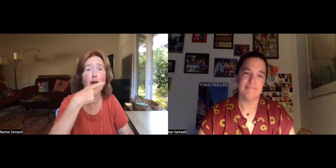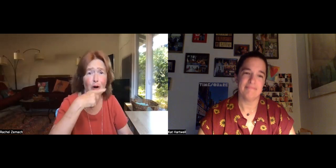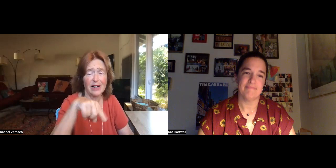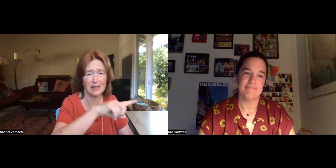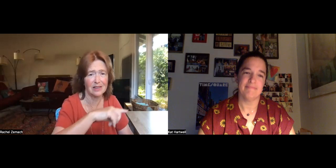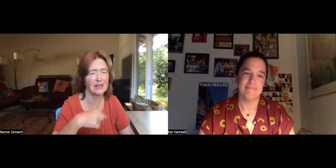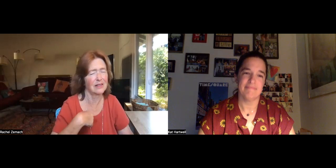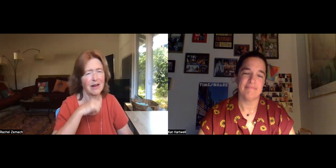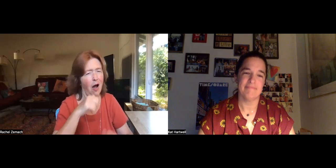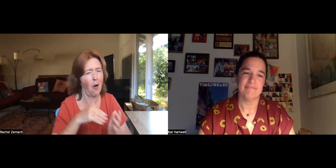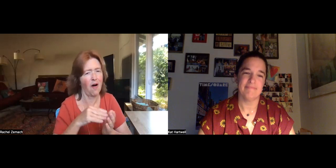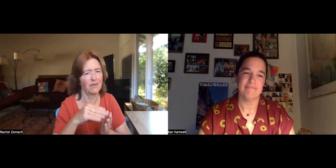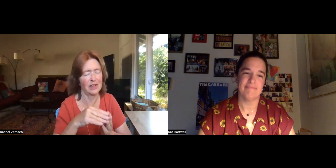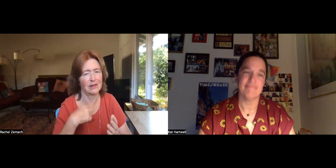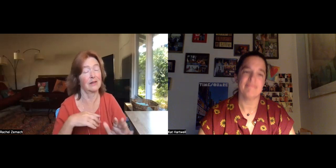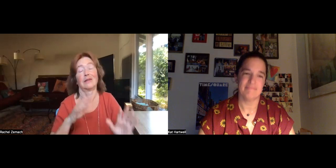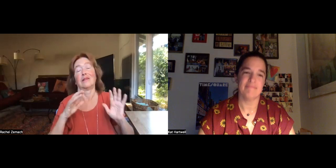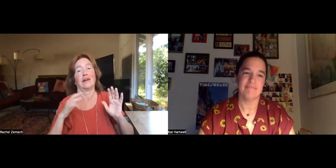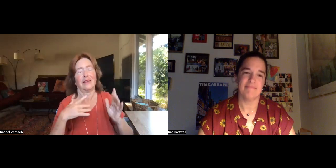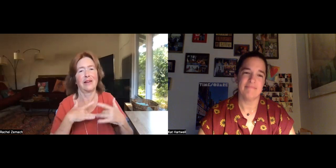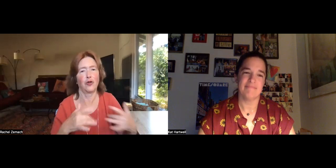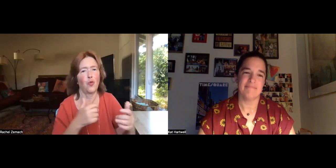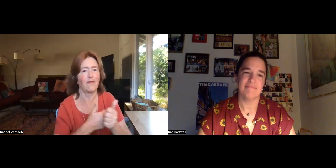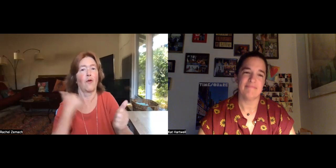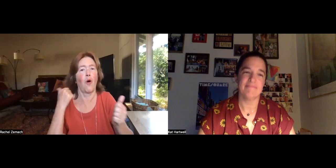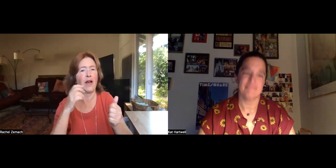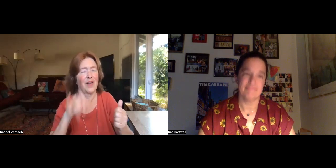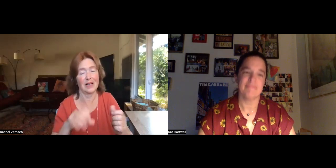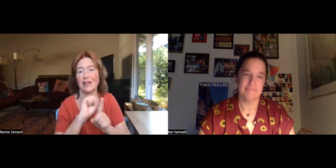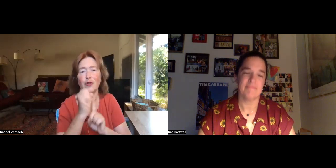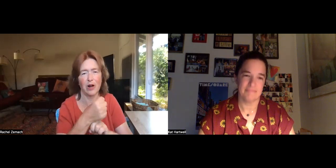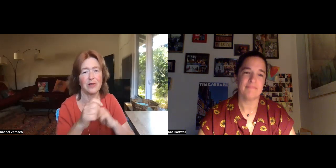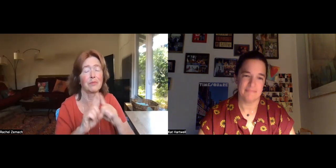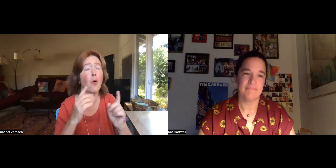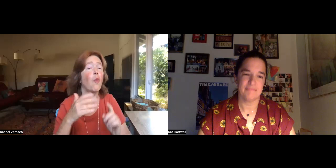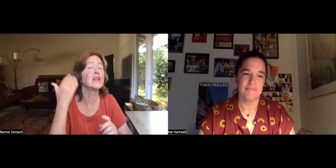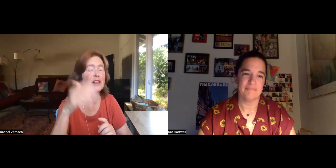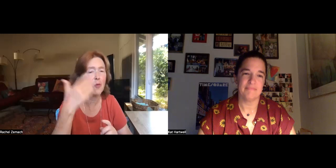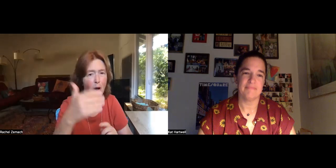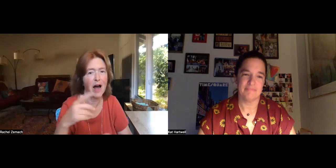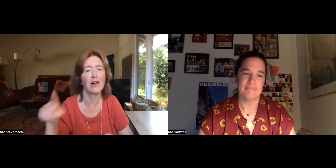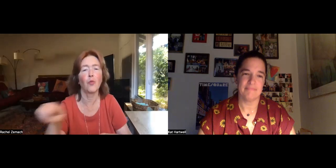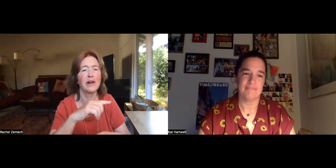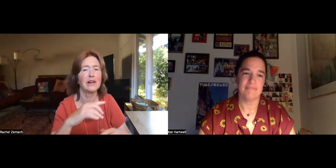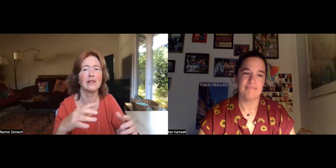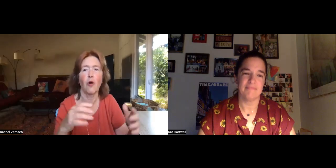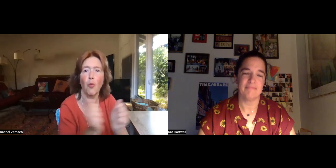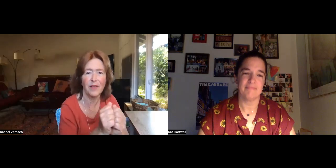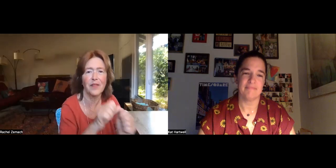here, often tend to avoid that situation, but once in a while, with